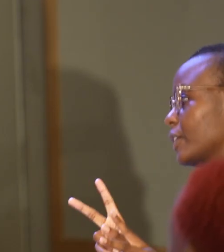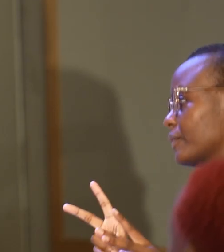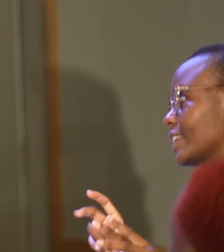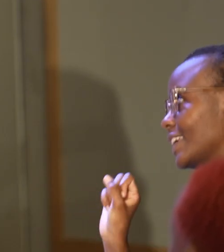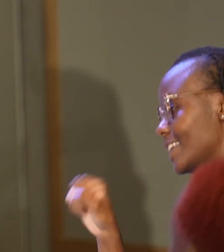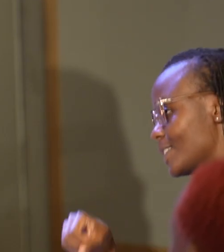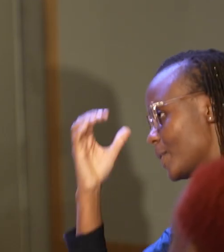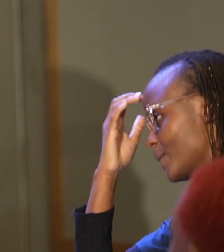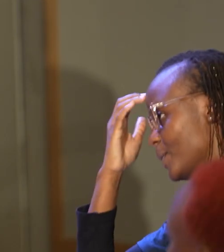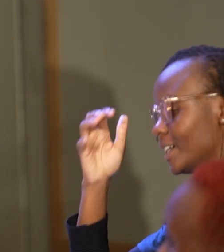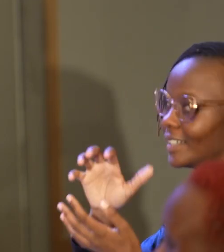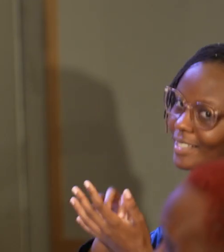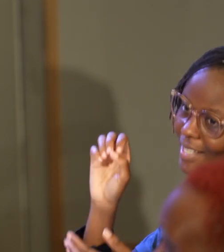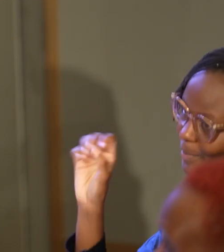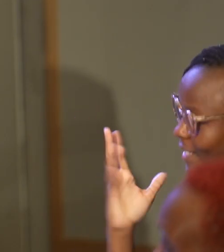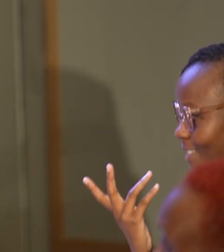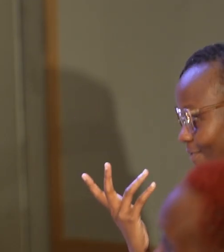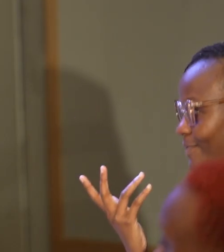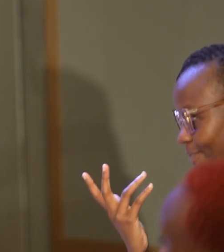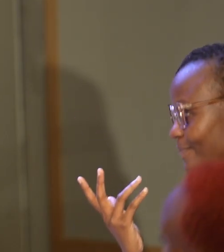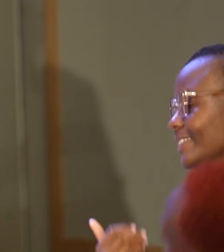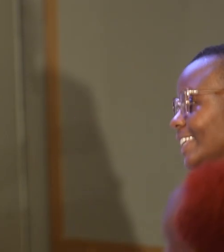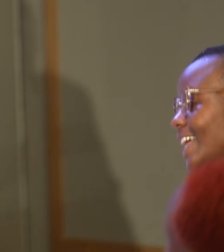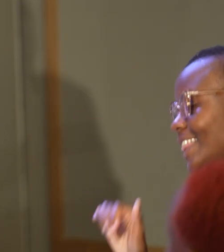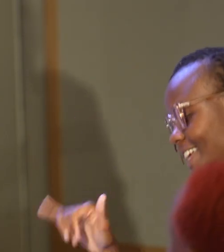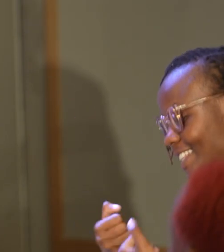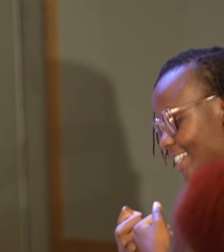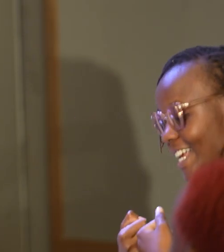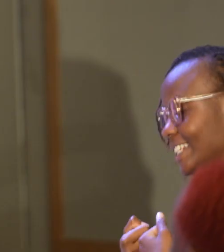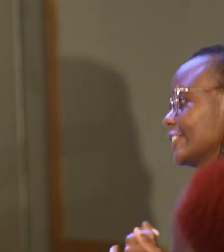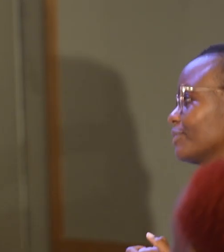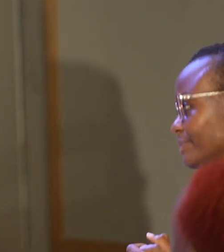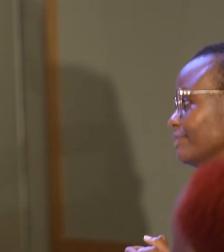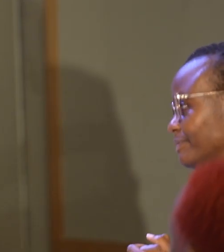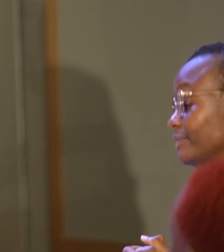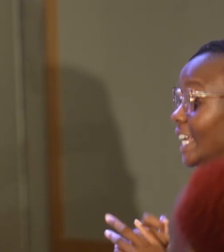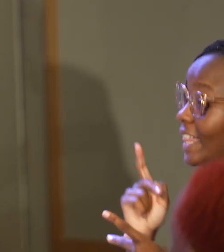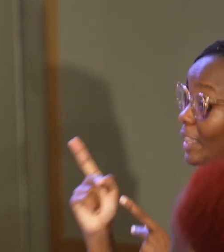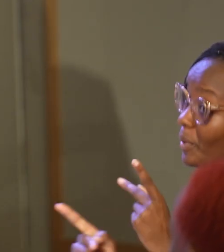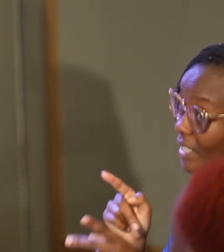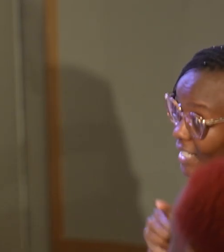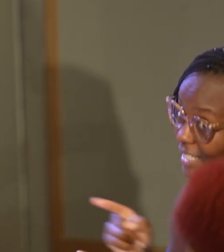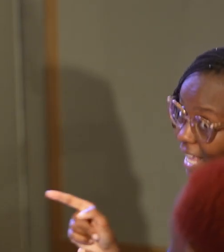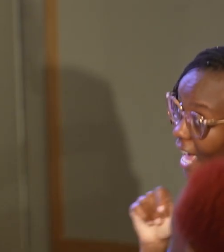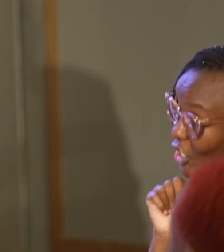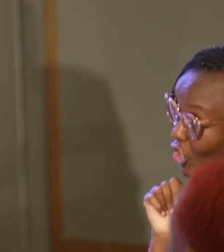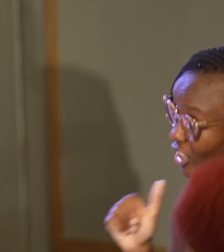takes money. That is one challenge I have to put to you, that such processes are not